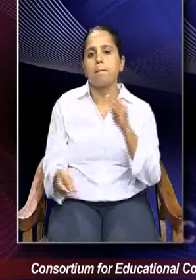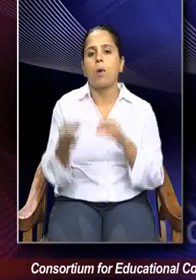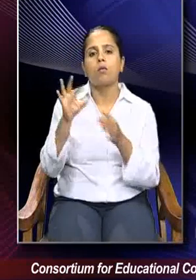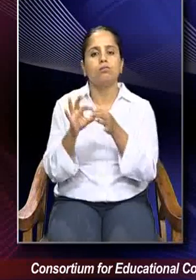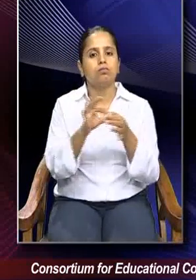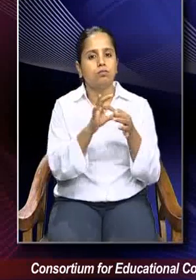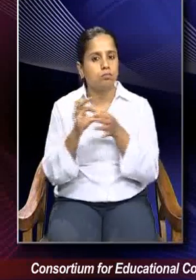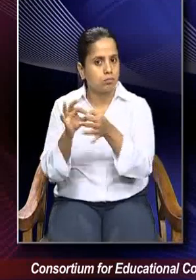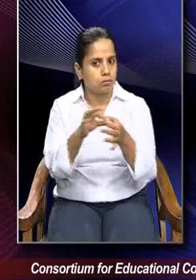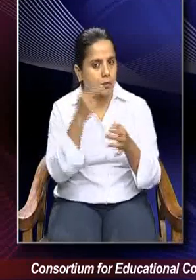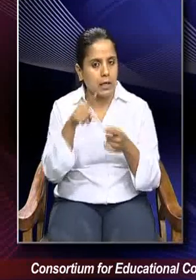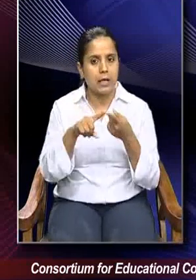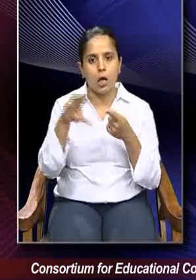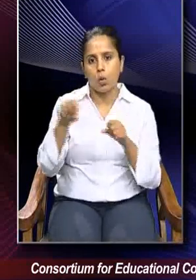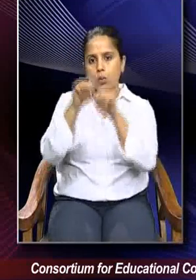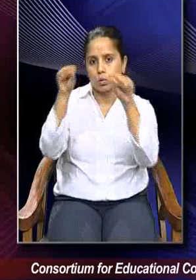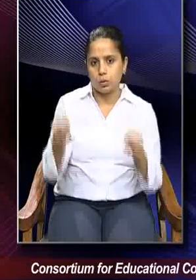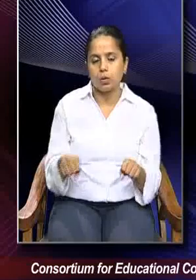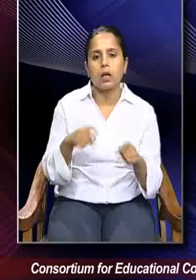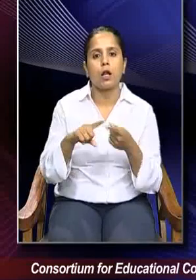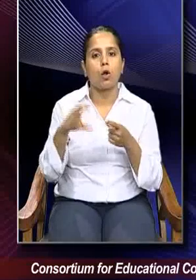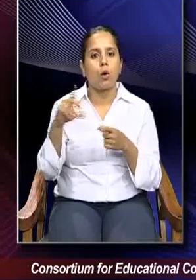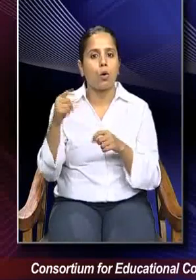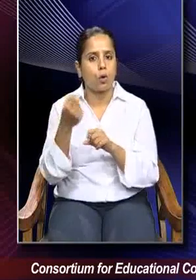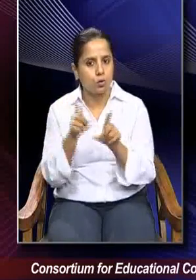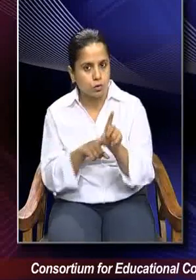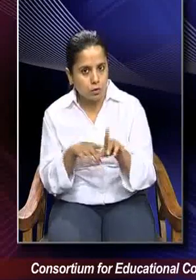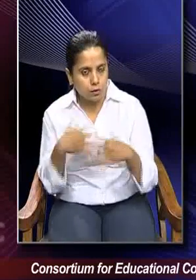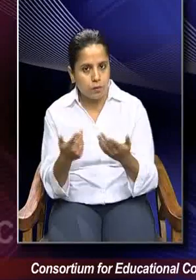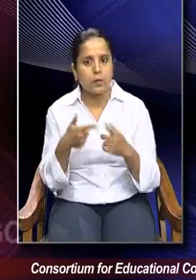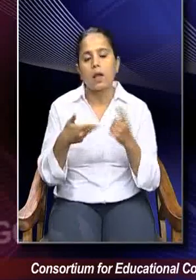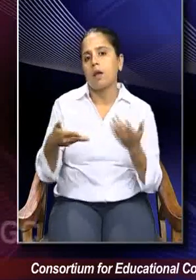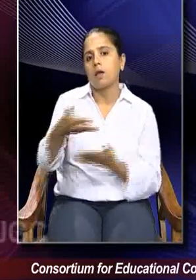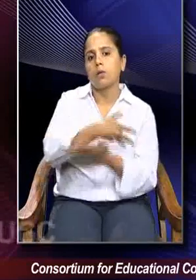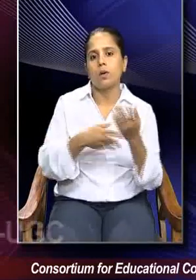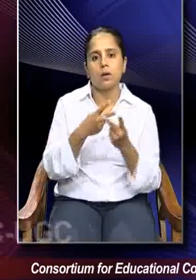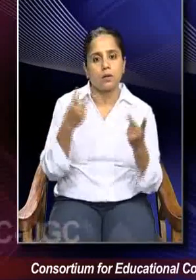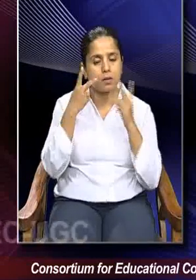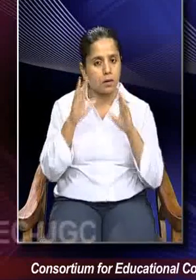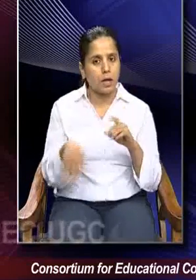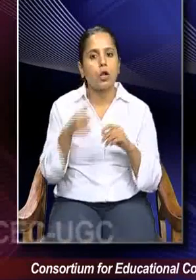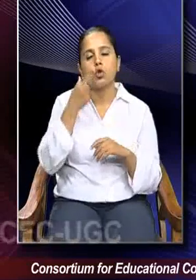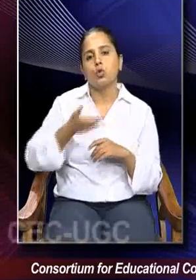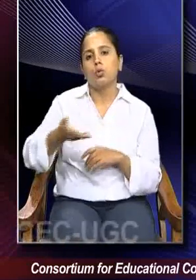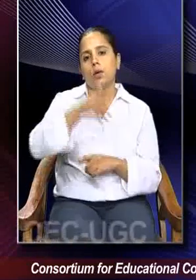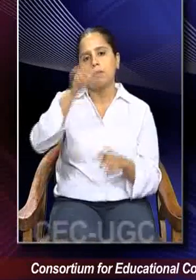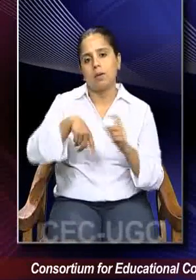connection between the ecosystem, ecology and as well as environment and human